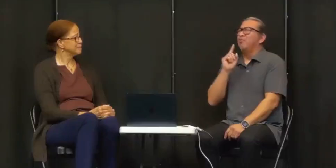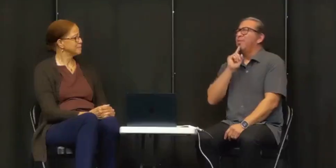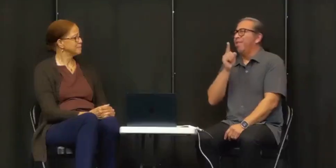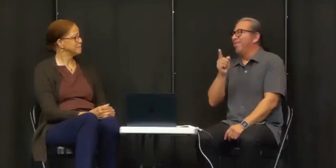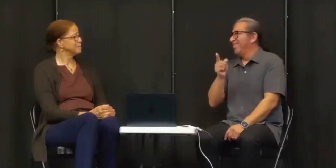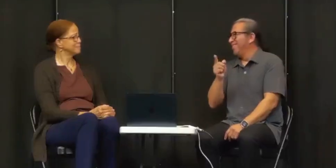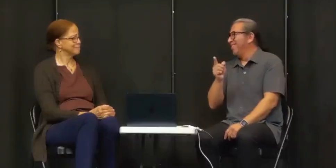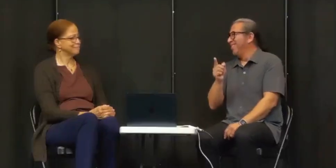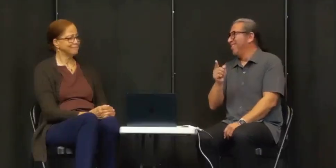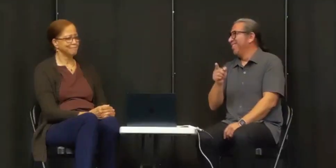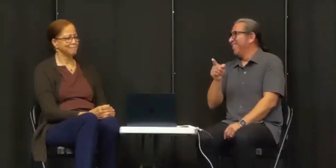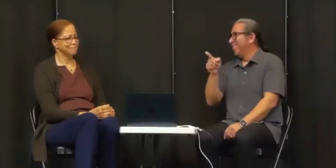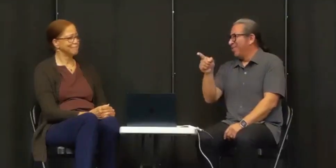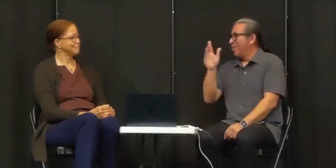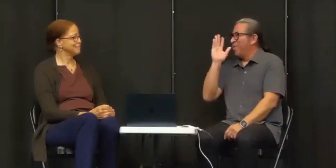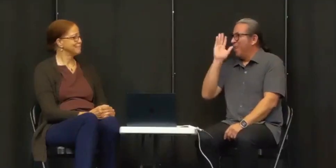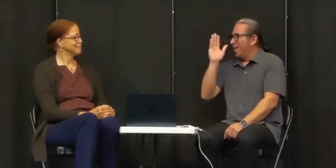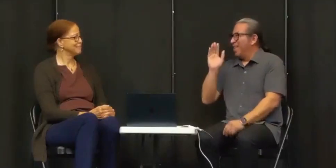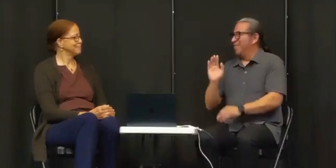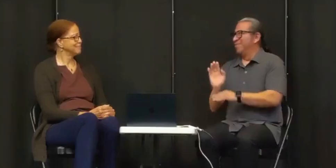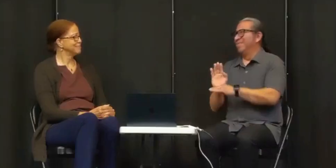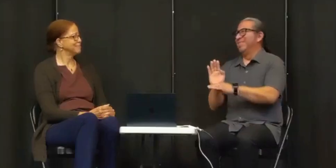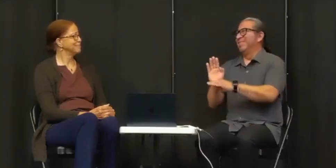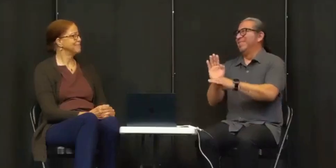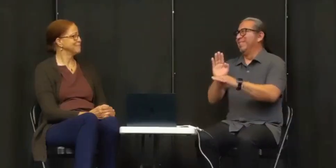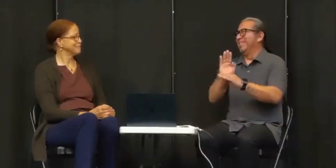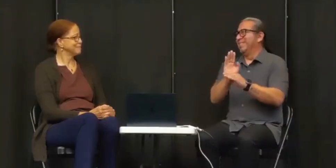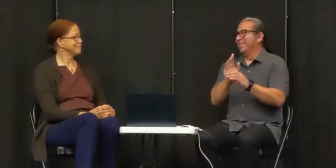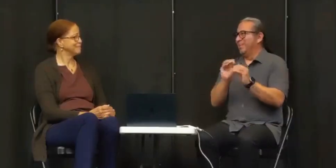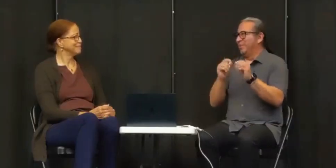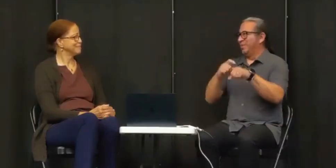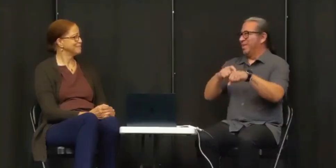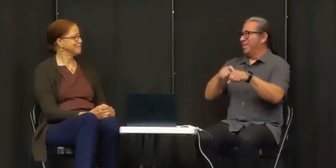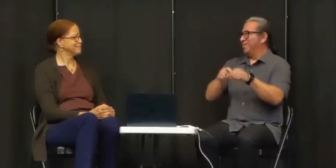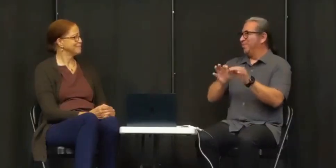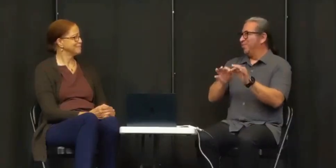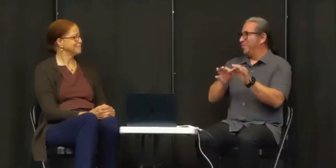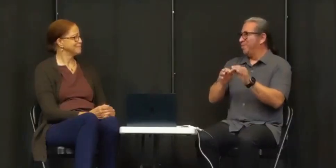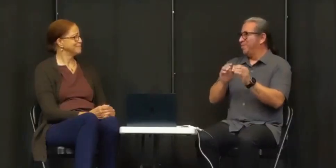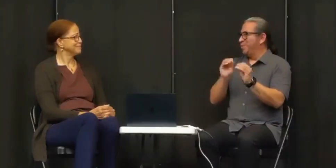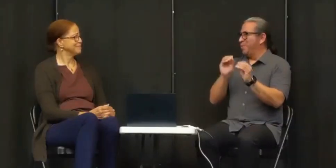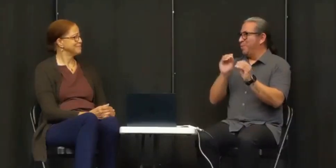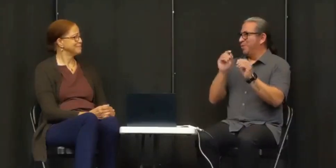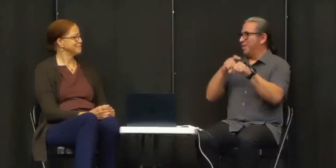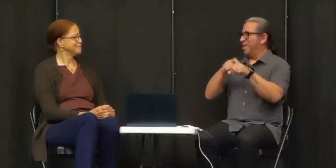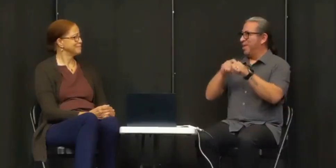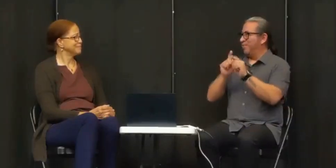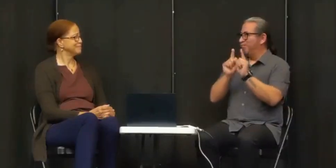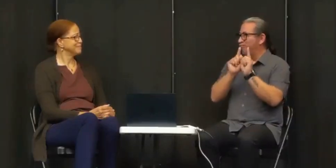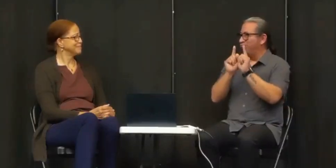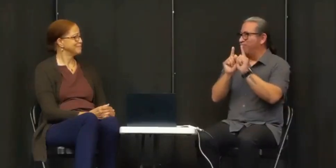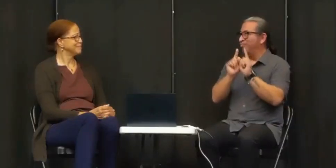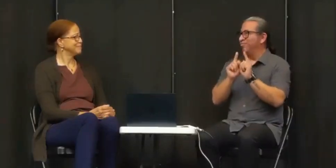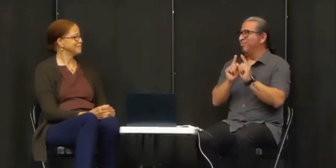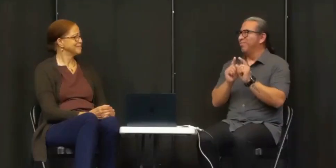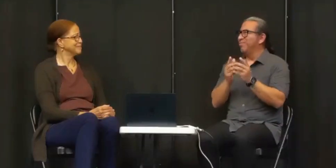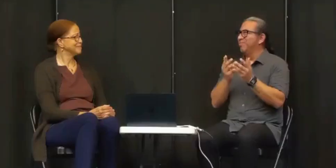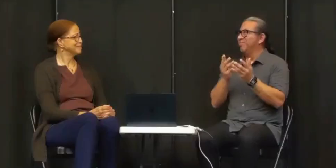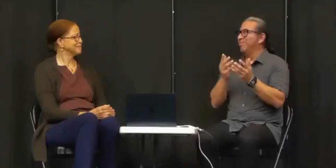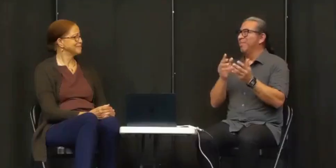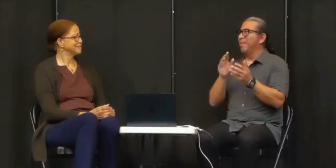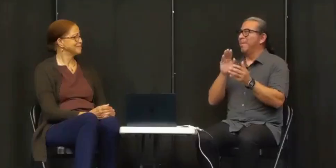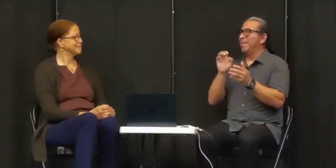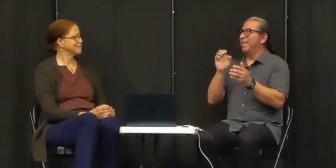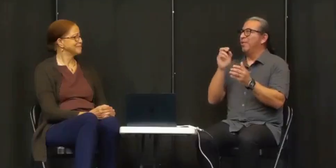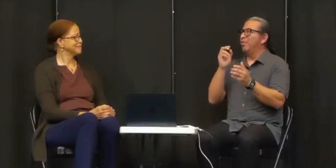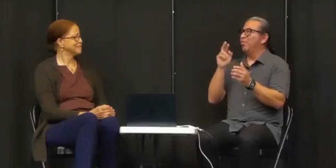no. Be real, Mom. Come on. You're going to be busy. You're not going to have time to interpret and walk